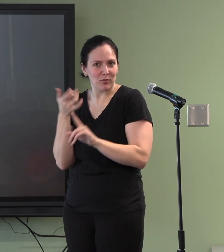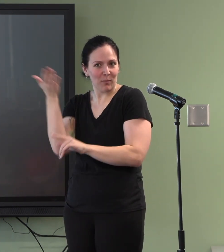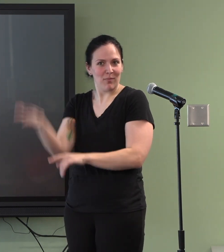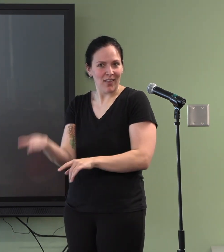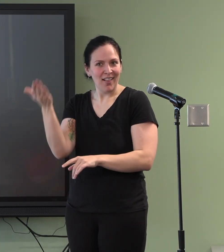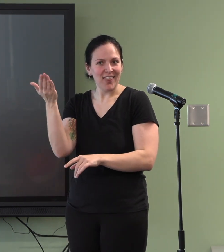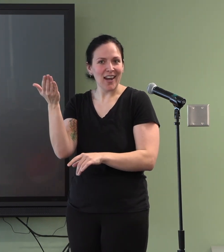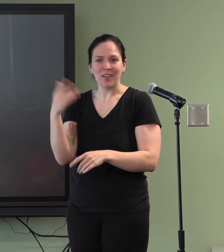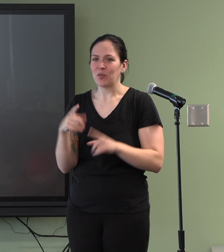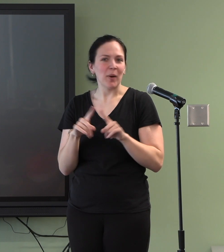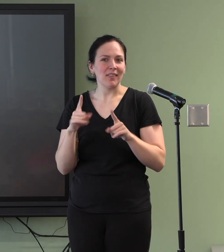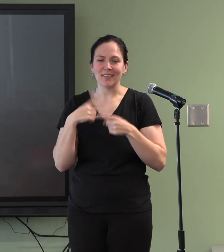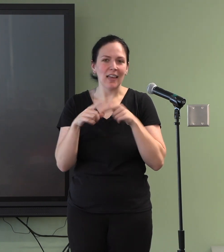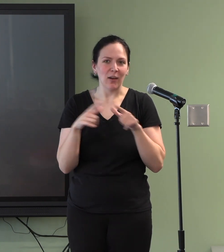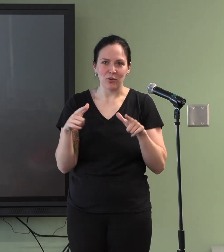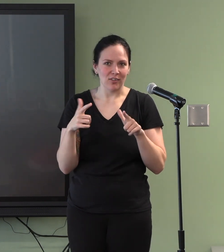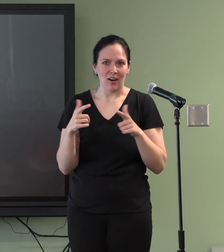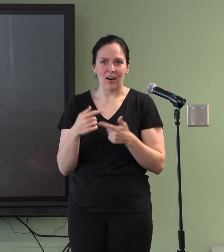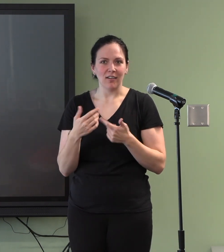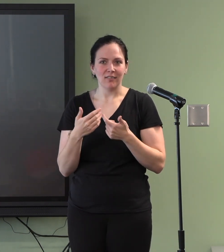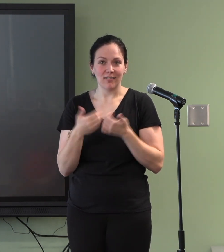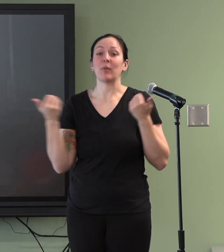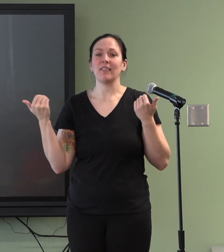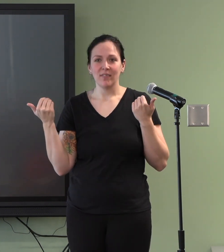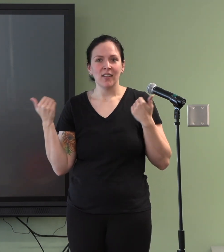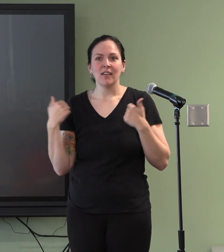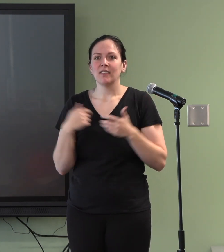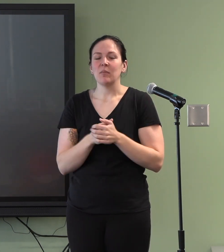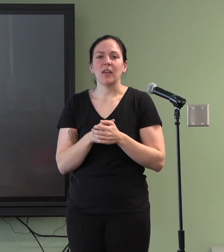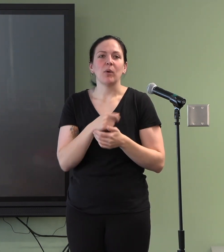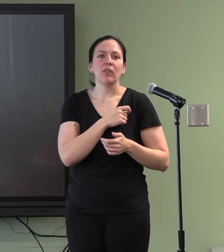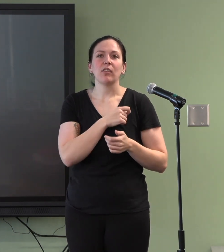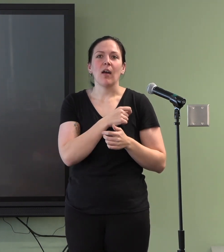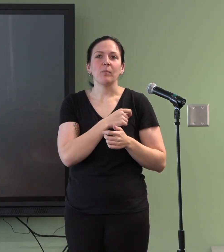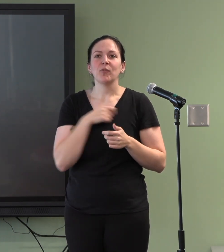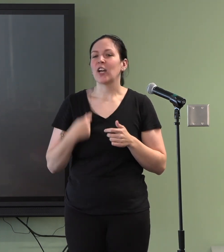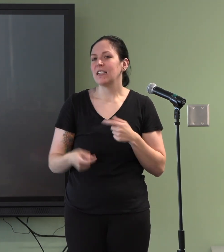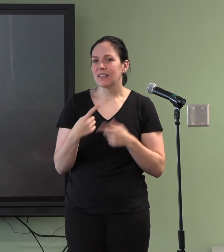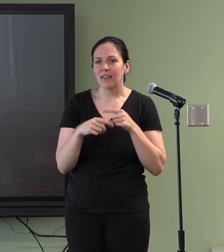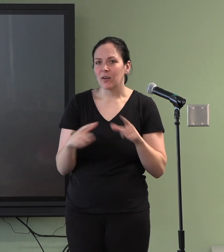from that English, but the sign languages are separate. Same thing with Chinese Sign